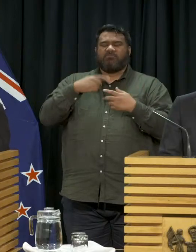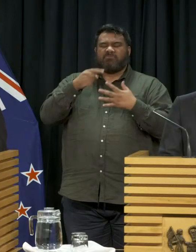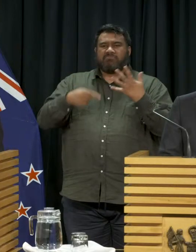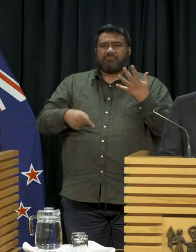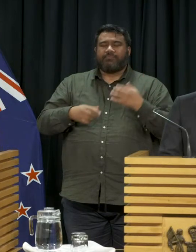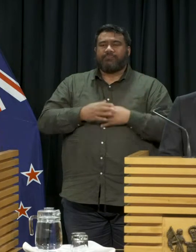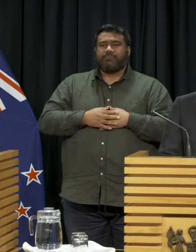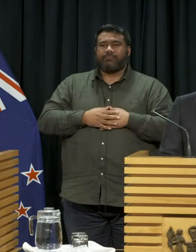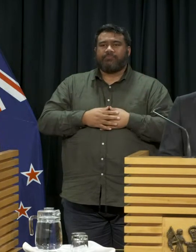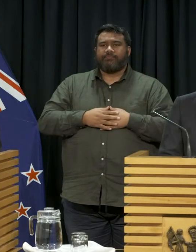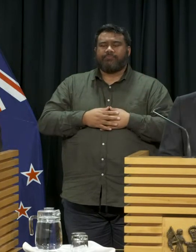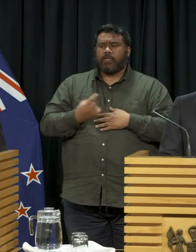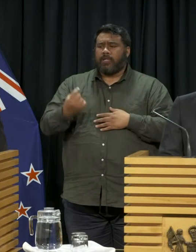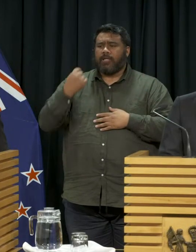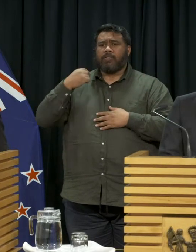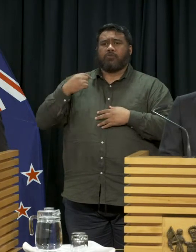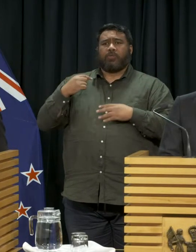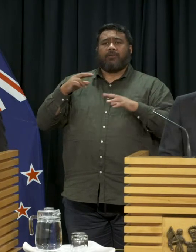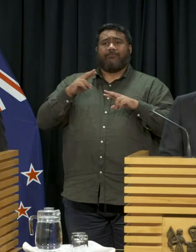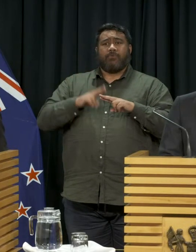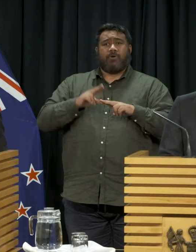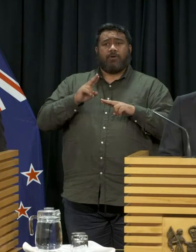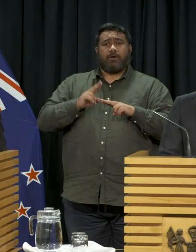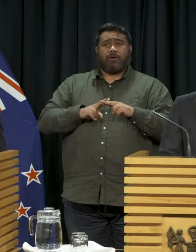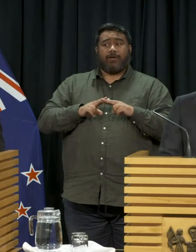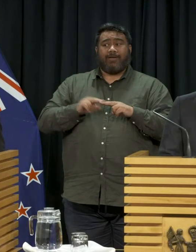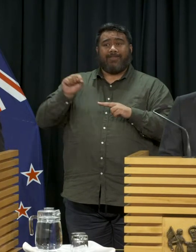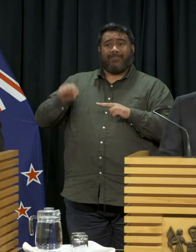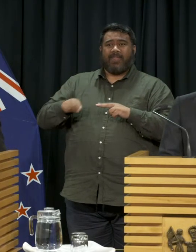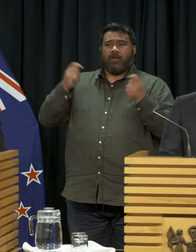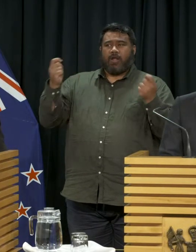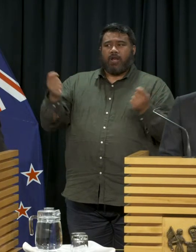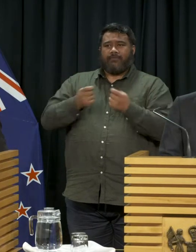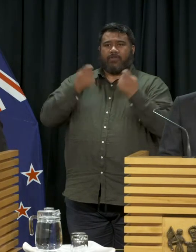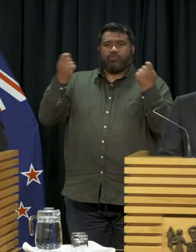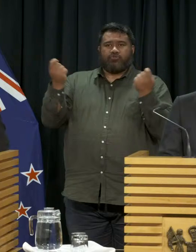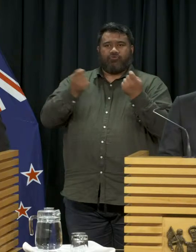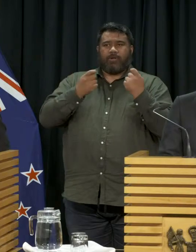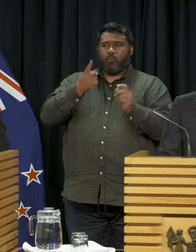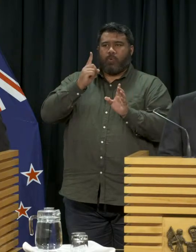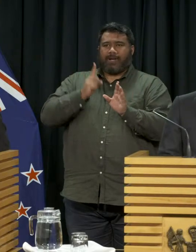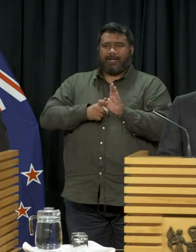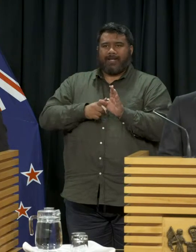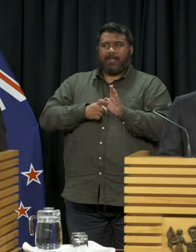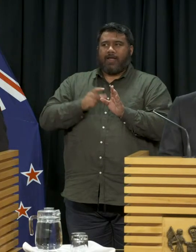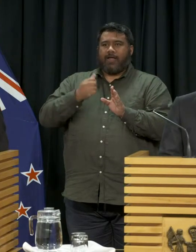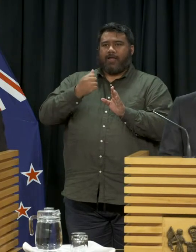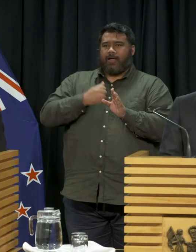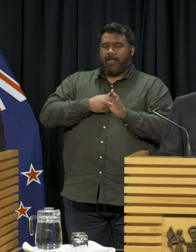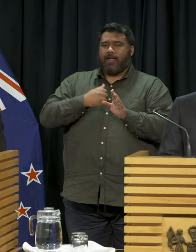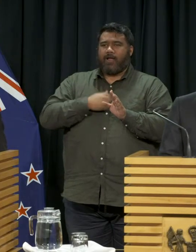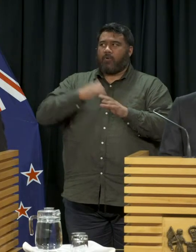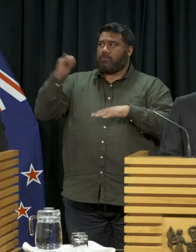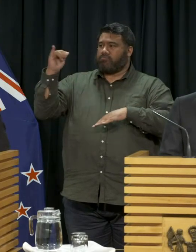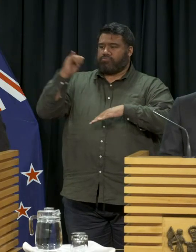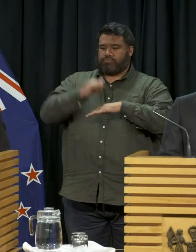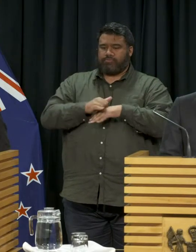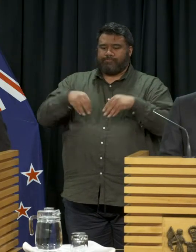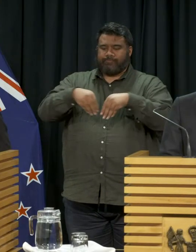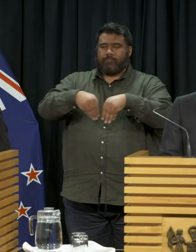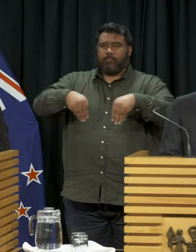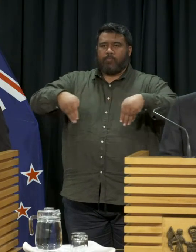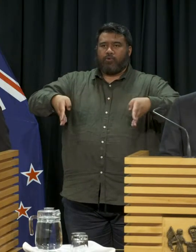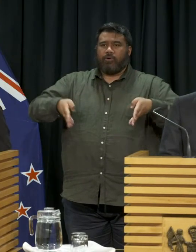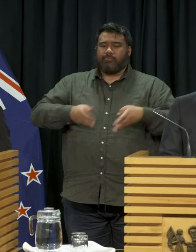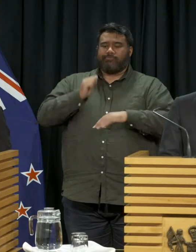Last Friday marked 1 year since the establishment of New Zealand's managed isolation and quarantine system, and I'd like to take this opportunity to